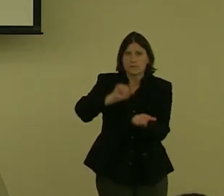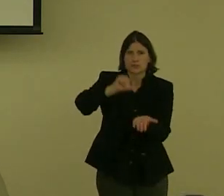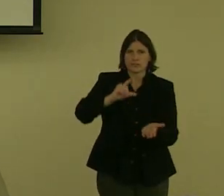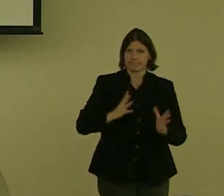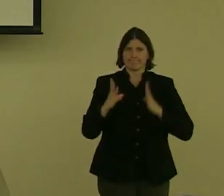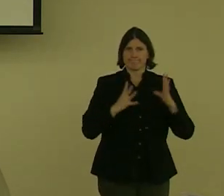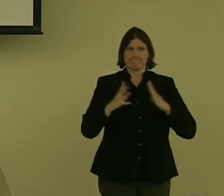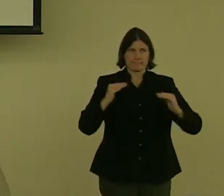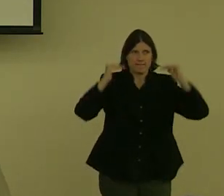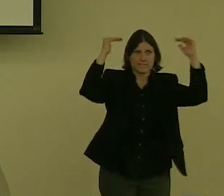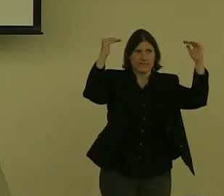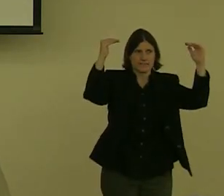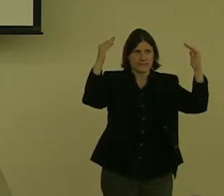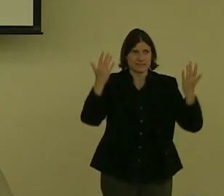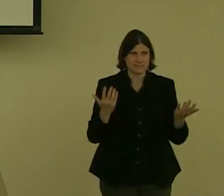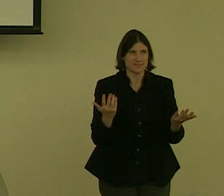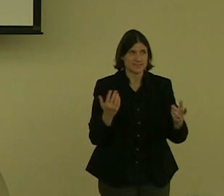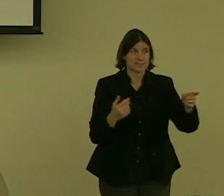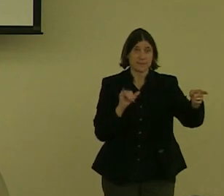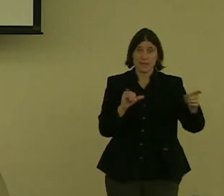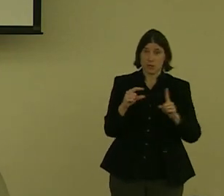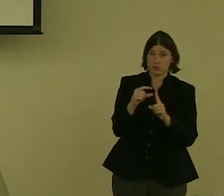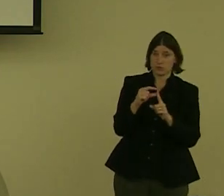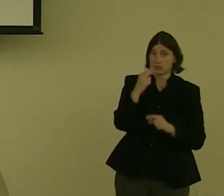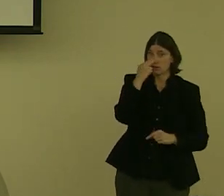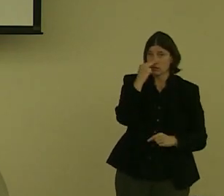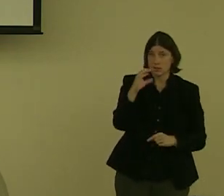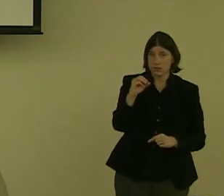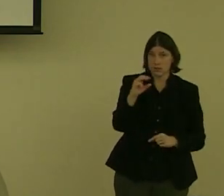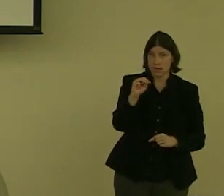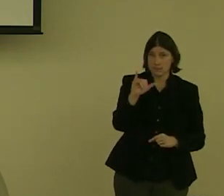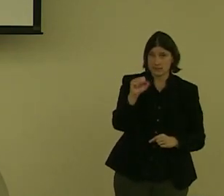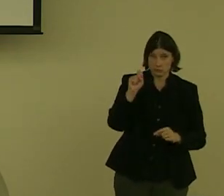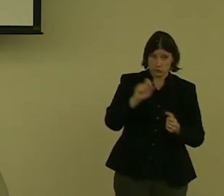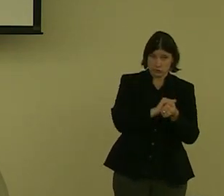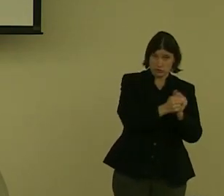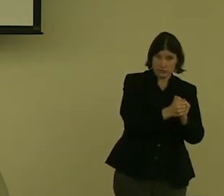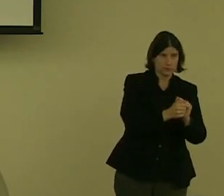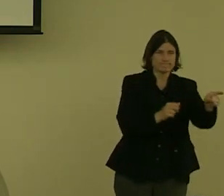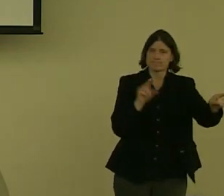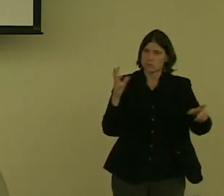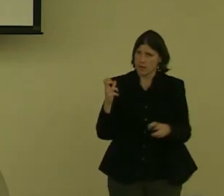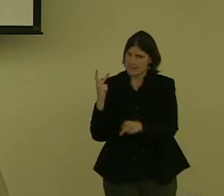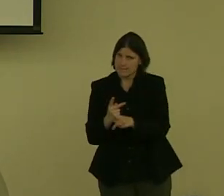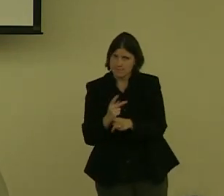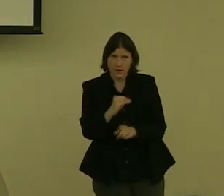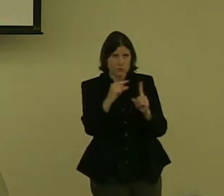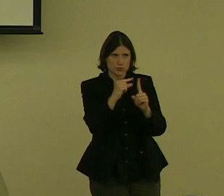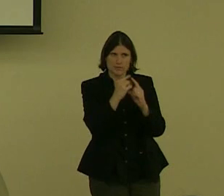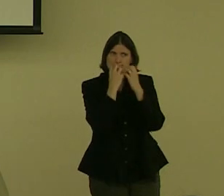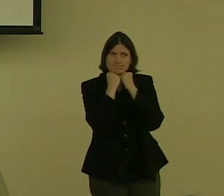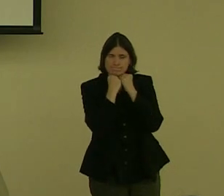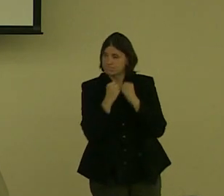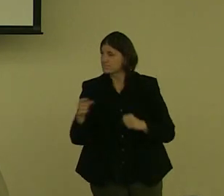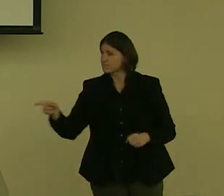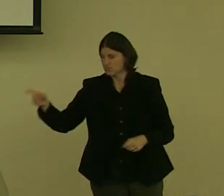Why not? Because I'm not ashamed, and I think a lot of cartoonists are not ashamed, and in fact they're proud of the